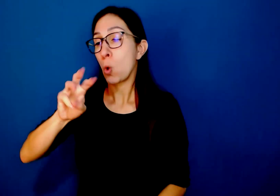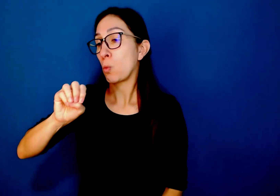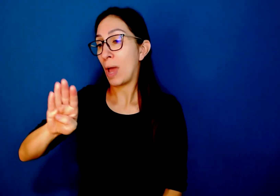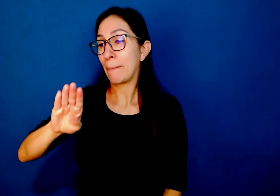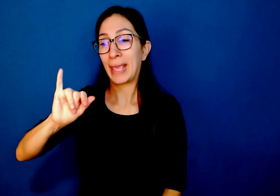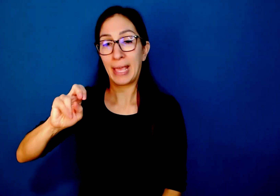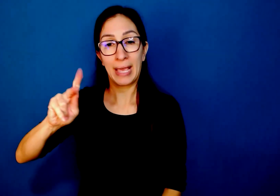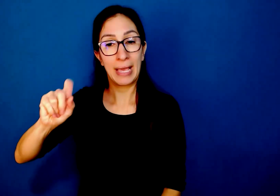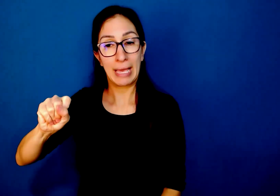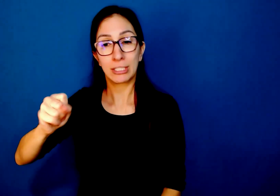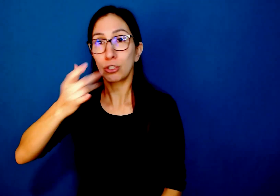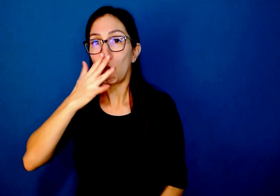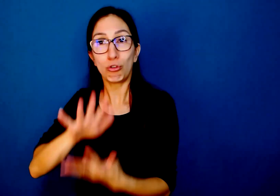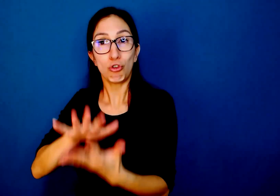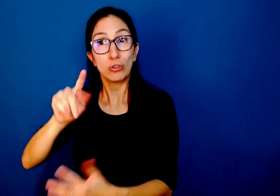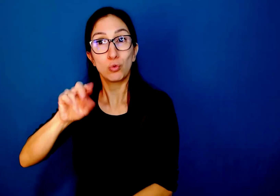out.